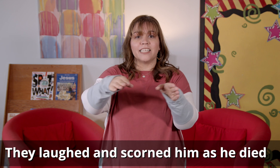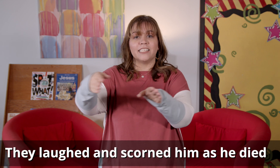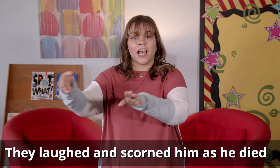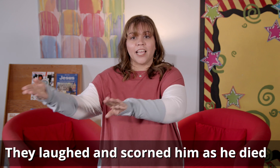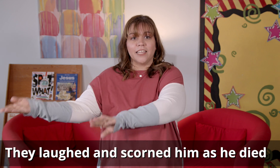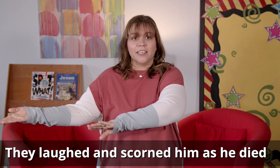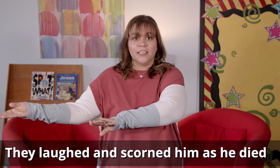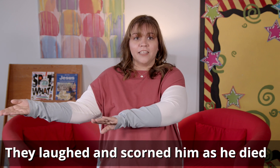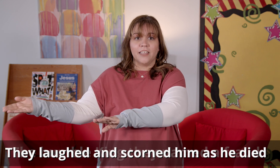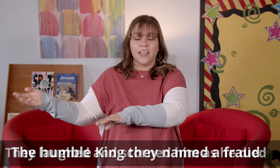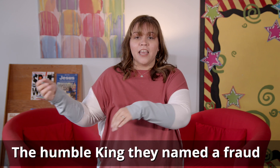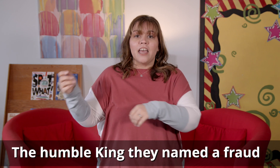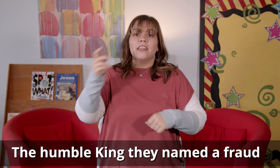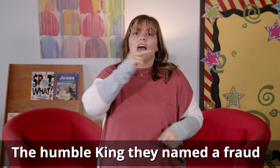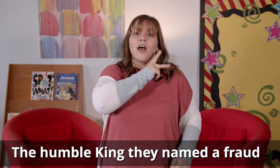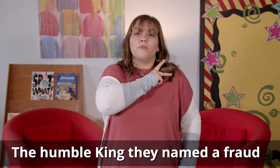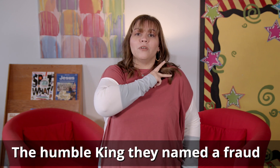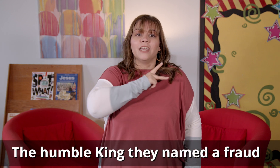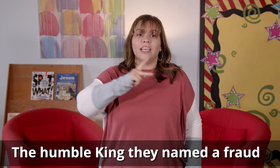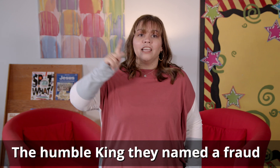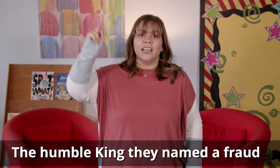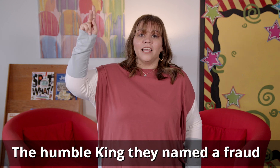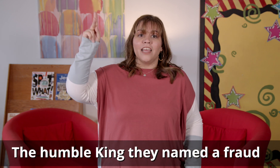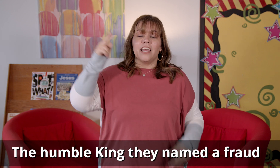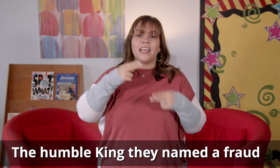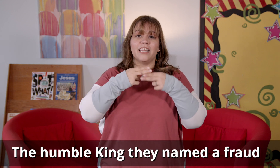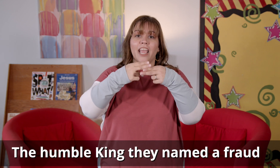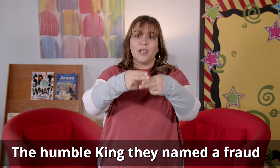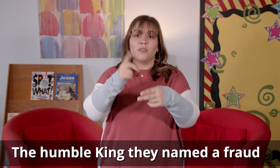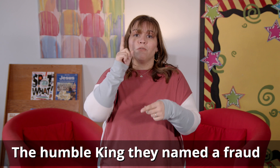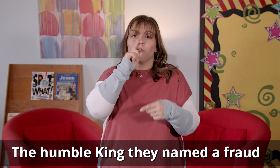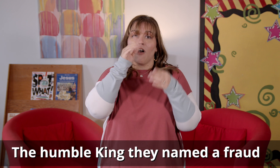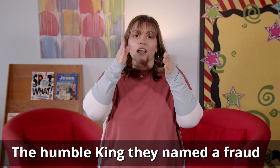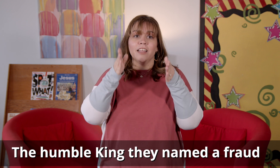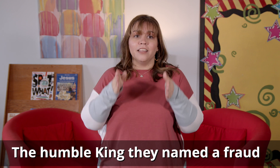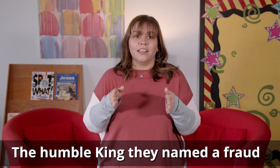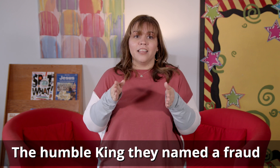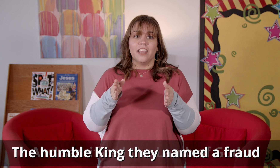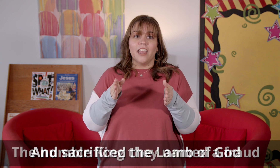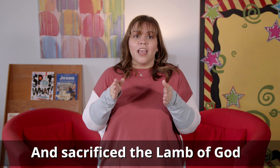he died. The humble king, they named a fraud